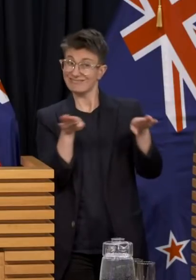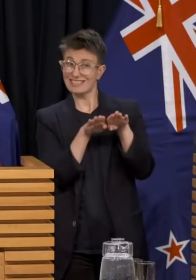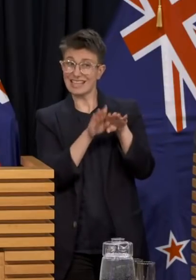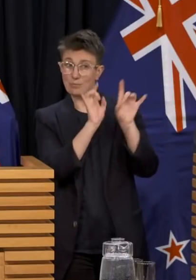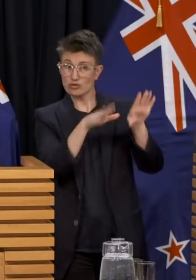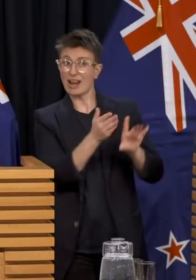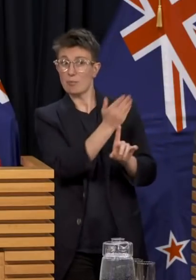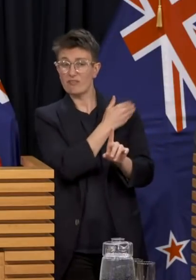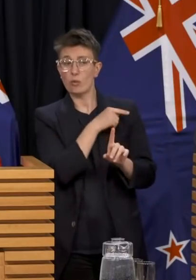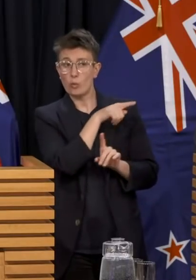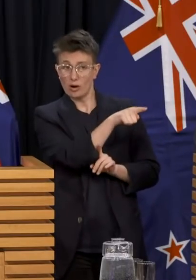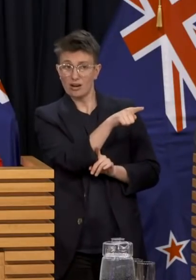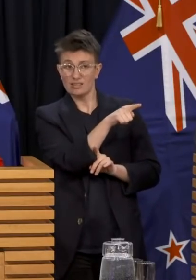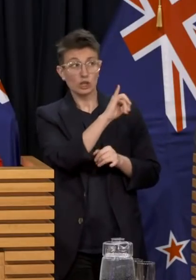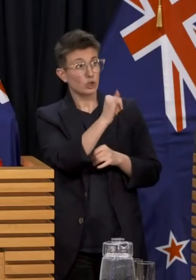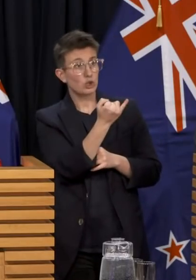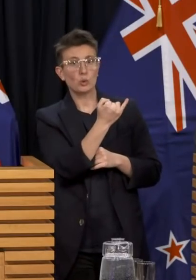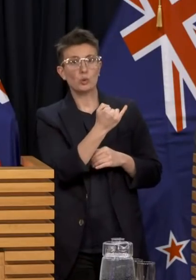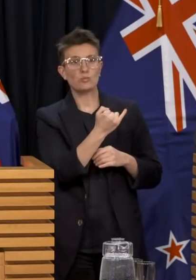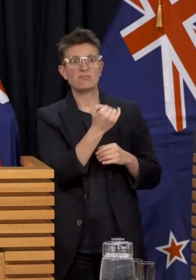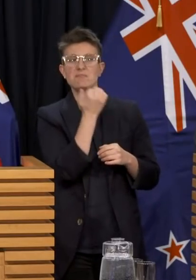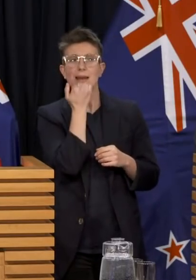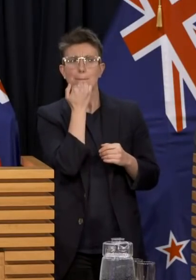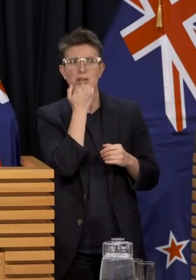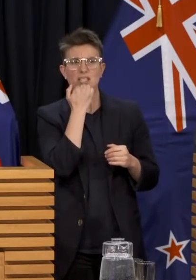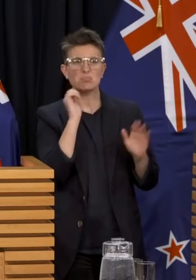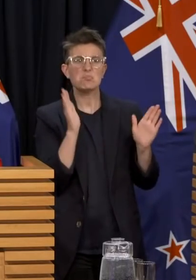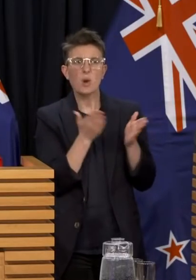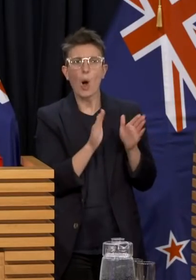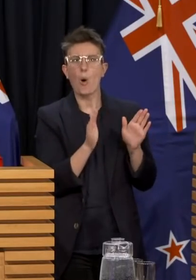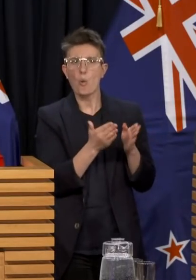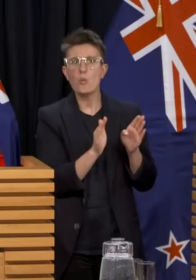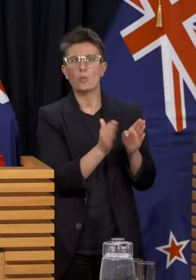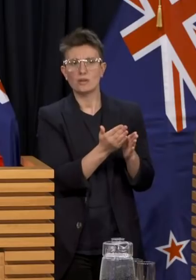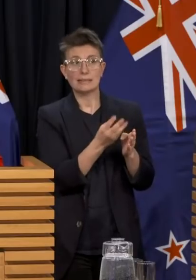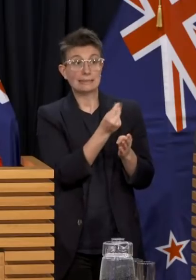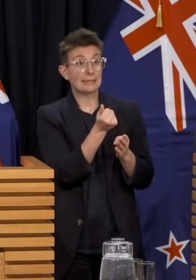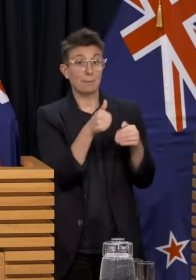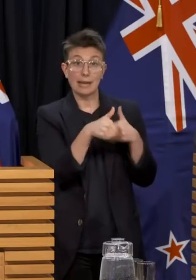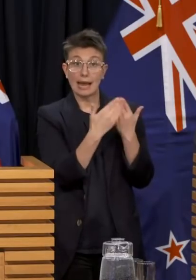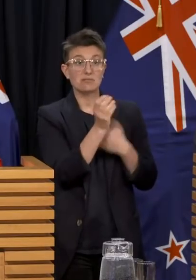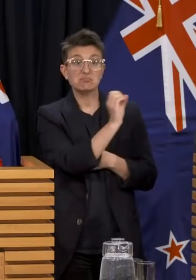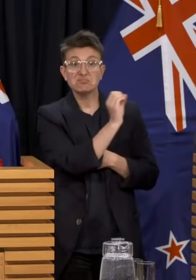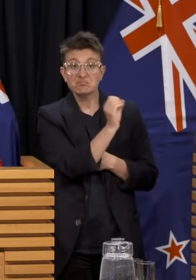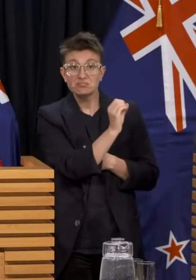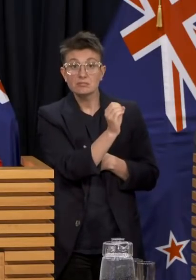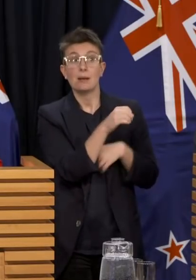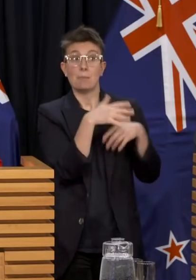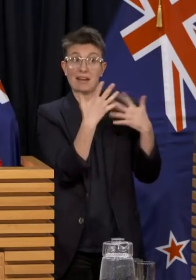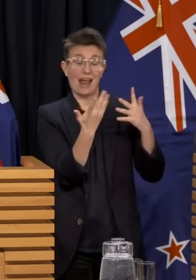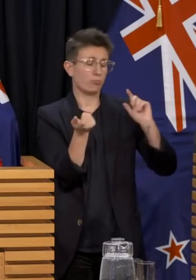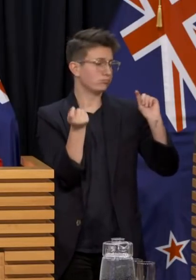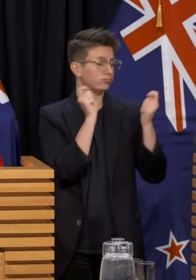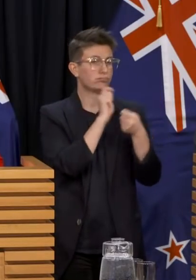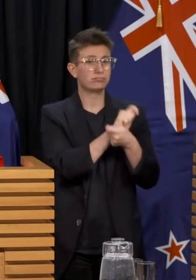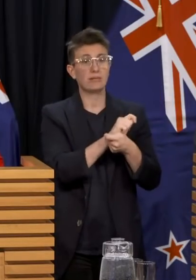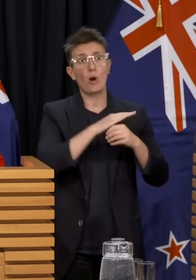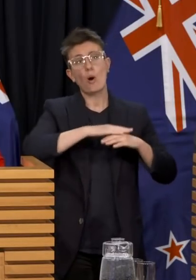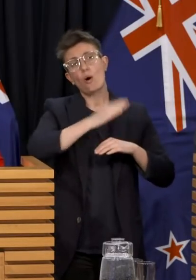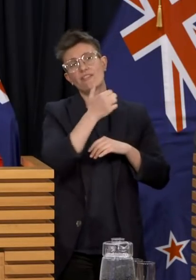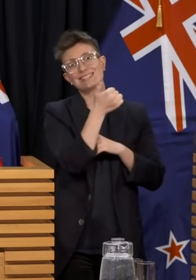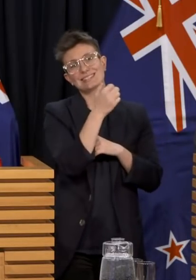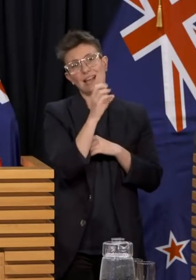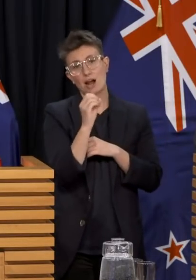case days. They reported over 600 cases yesterday and have declared a state of disaster.